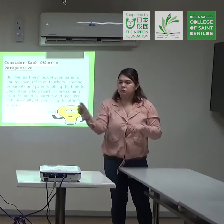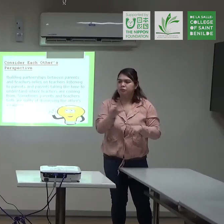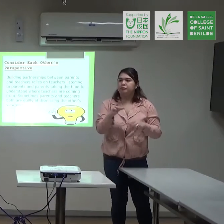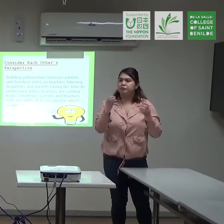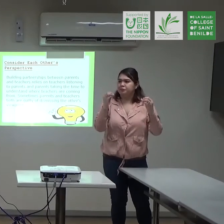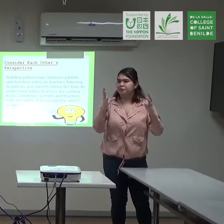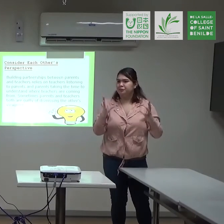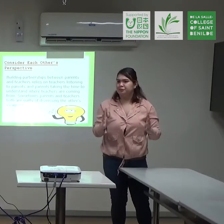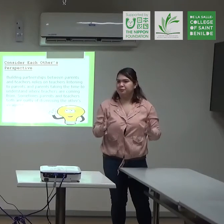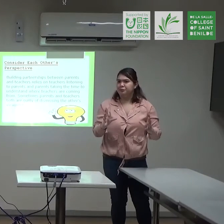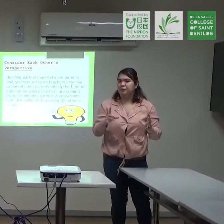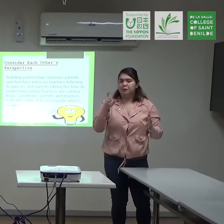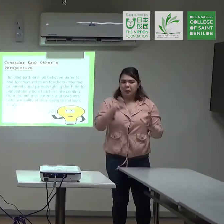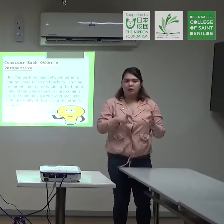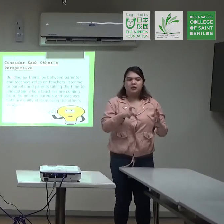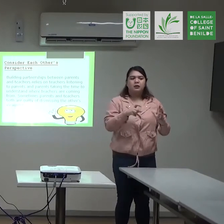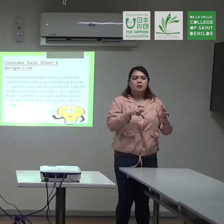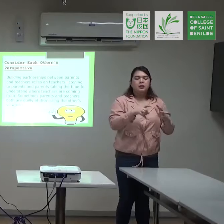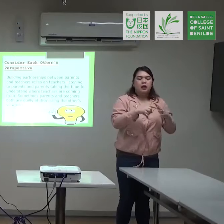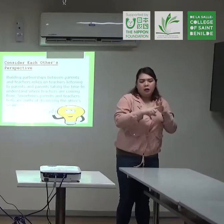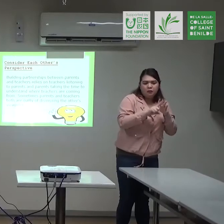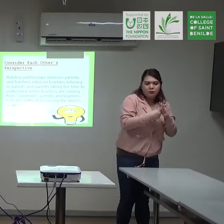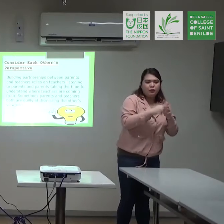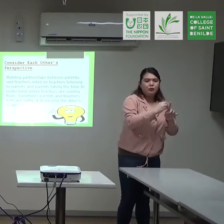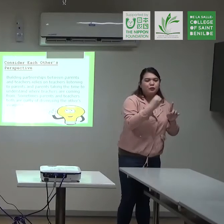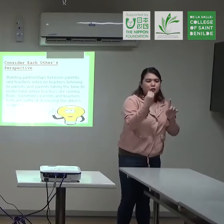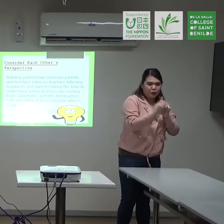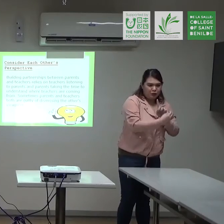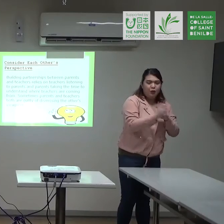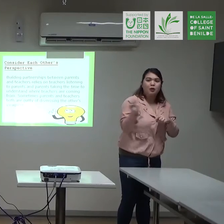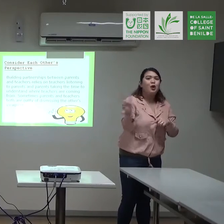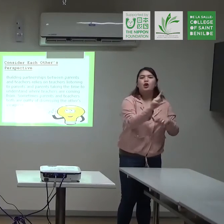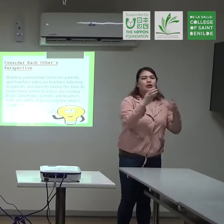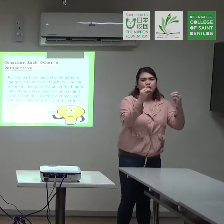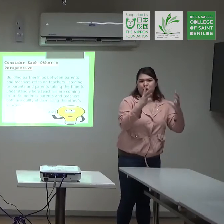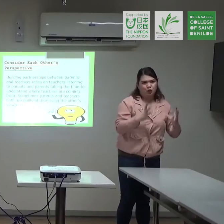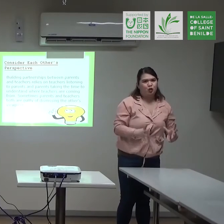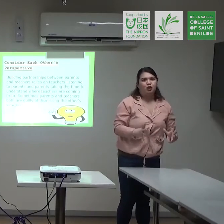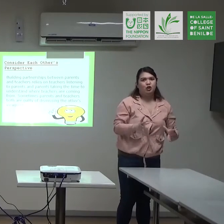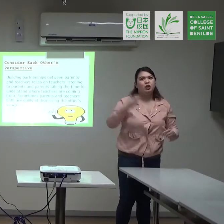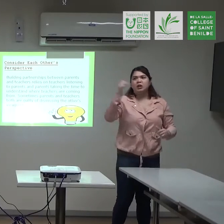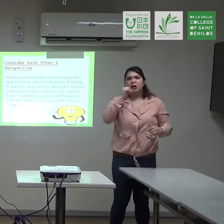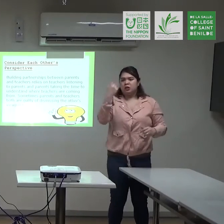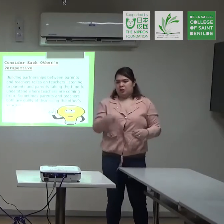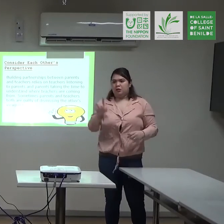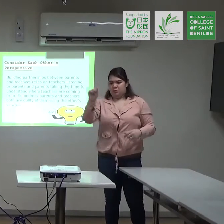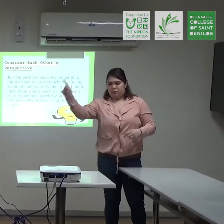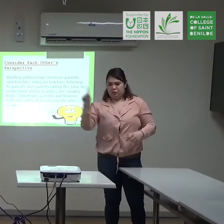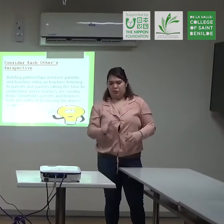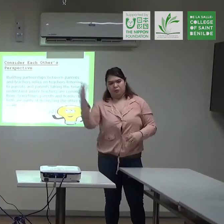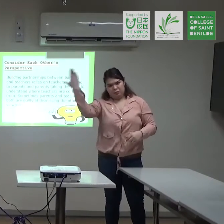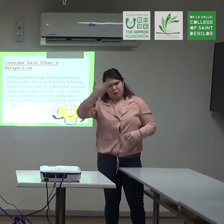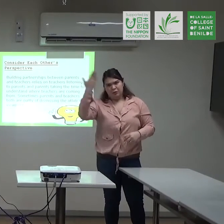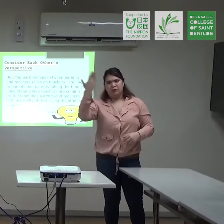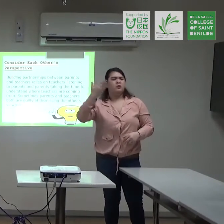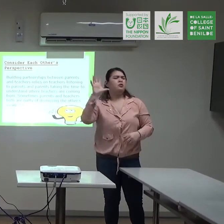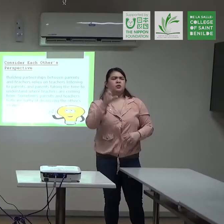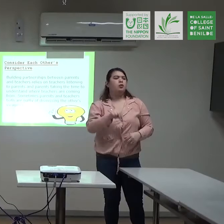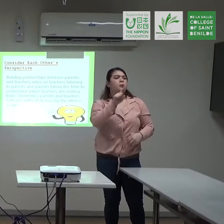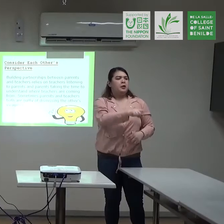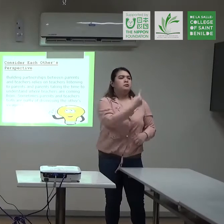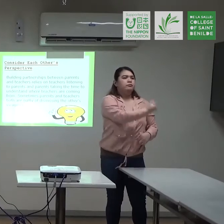the orientation, all the teachers should be allowed to talk, and all the parents should be allowed to talk also. What are